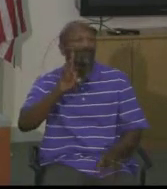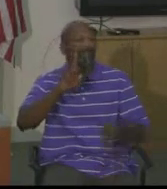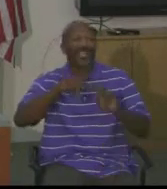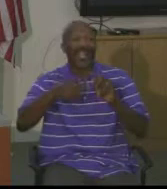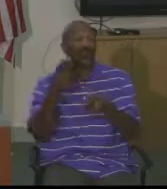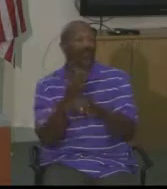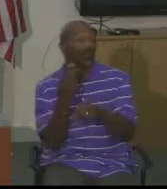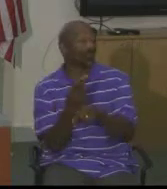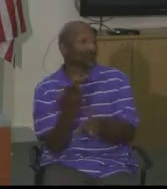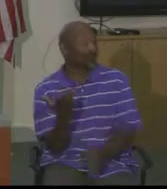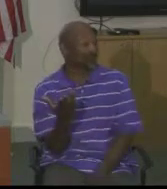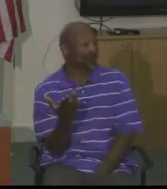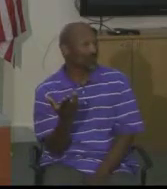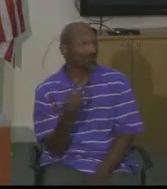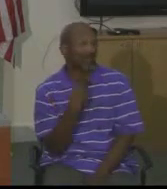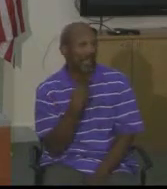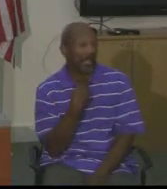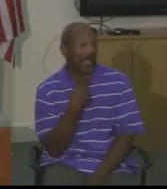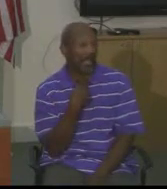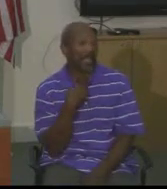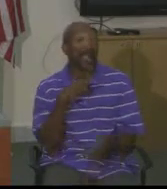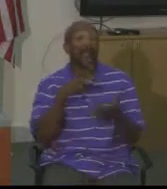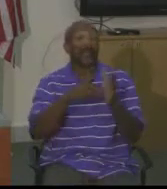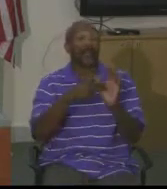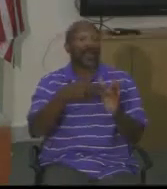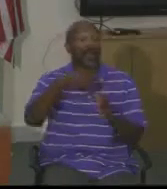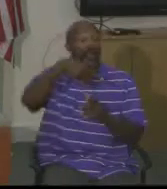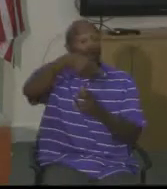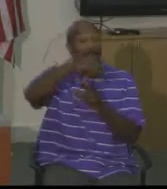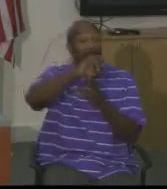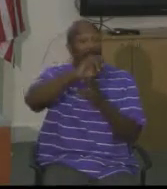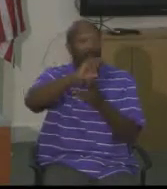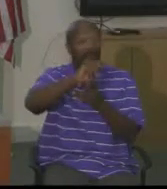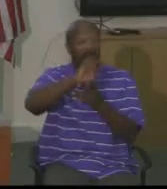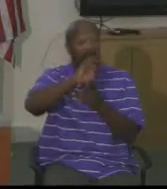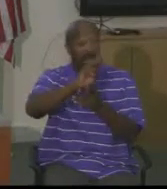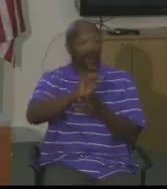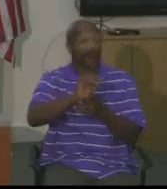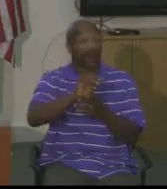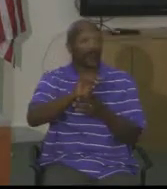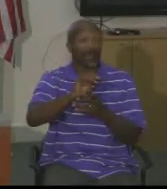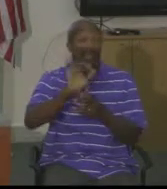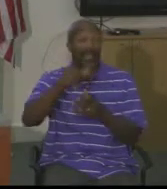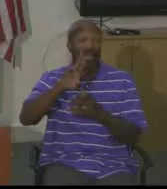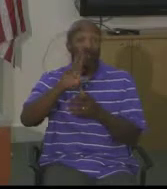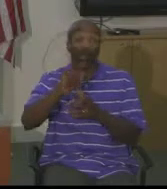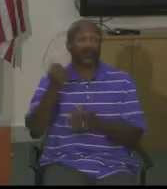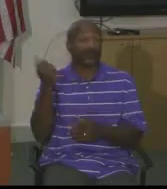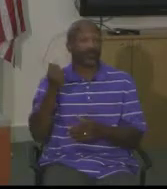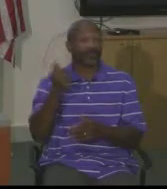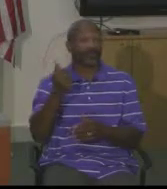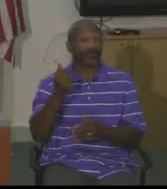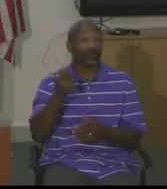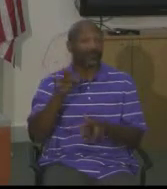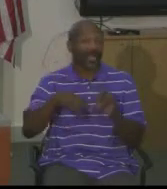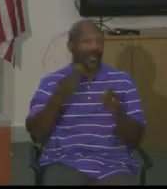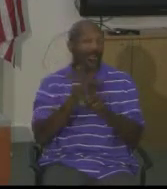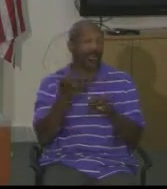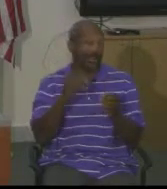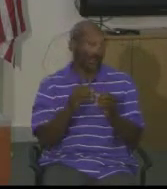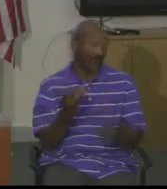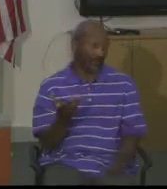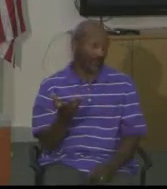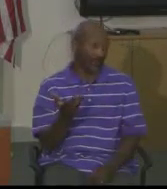this. It also meant that when Pentiums came out, this bus basically died.